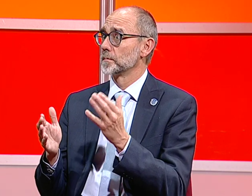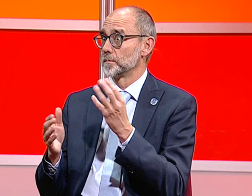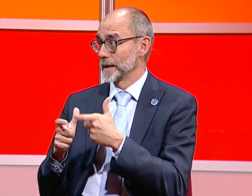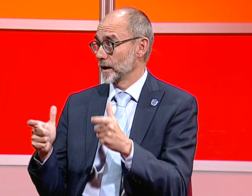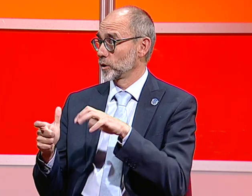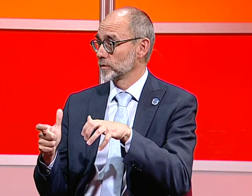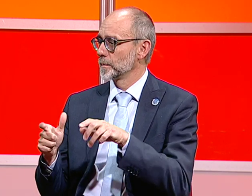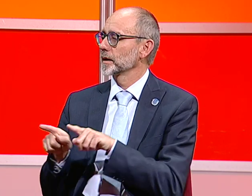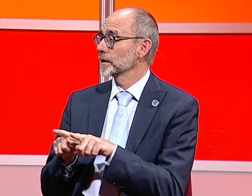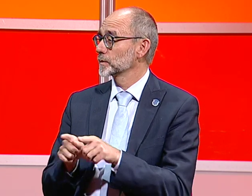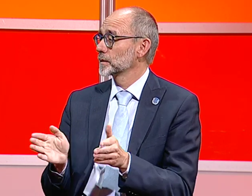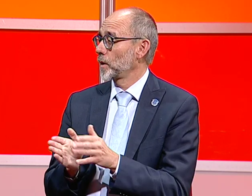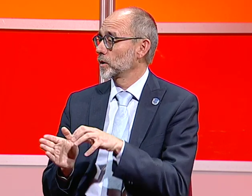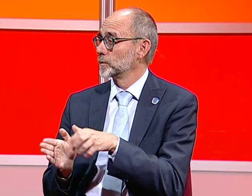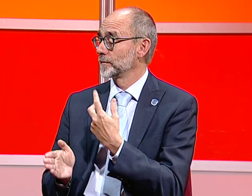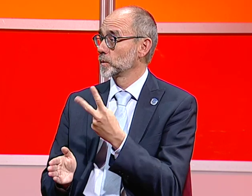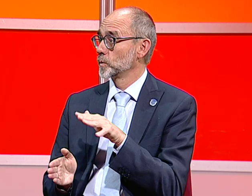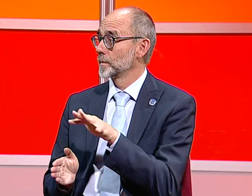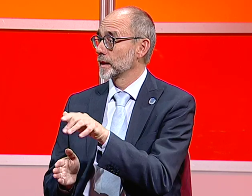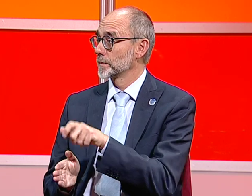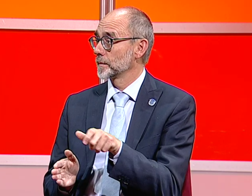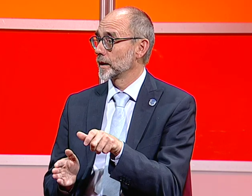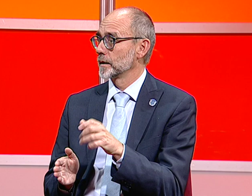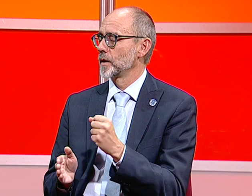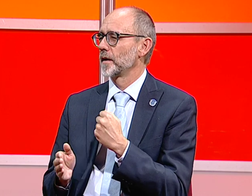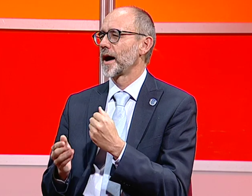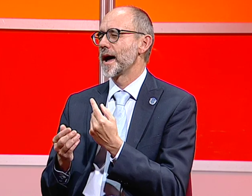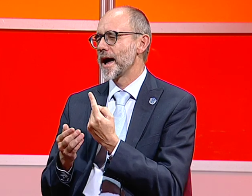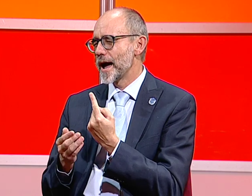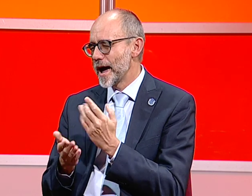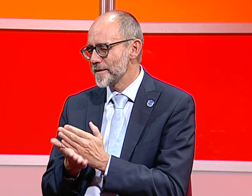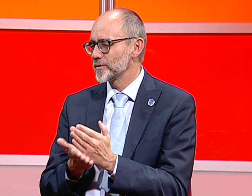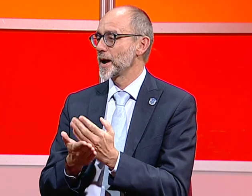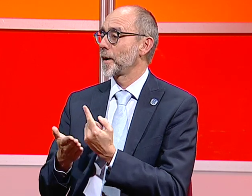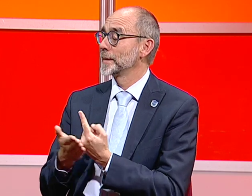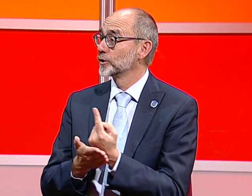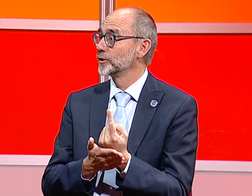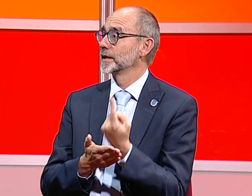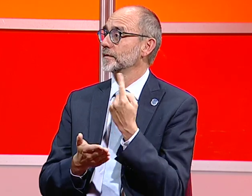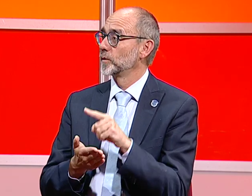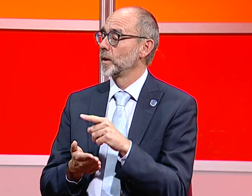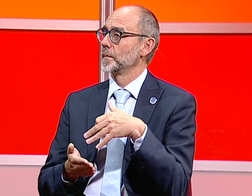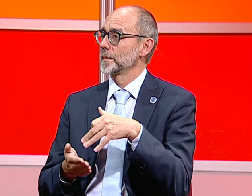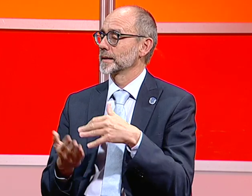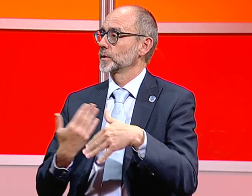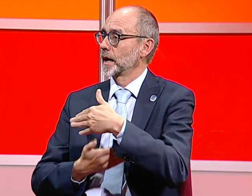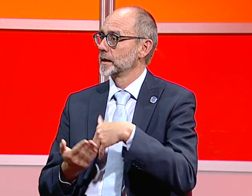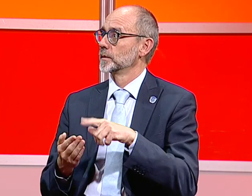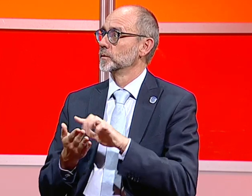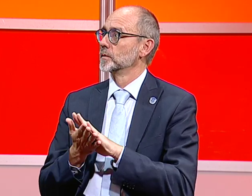Namibia is indeed a very big country, with 2 million people, but every person